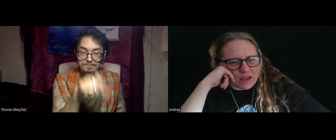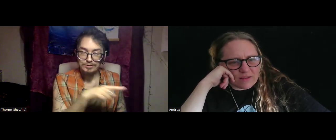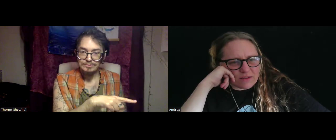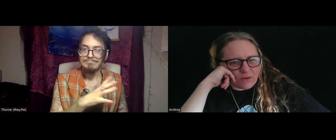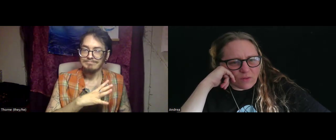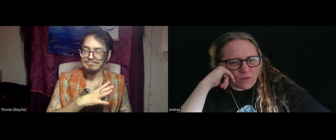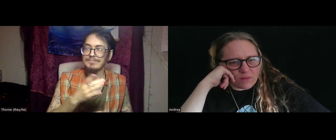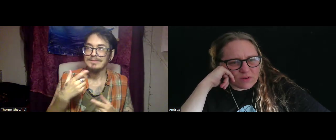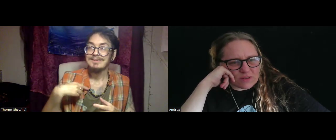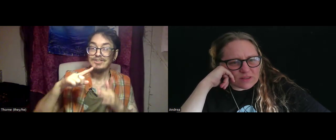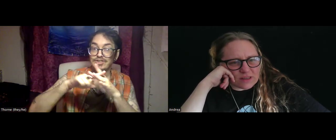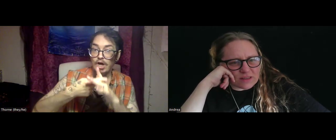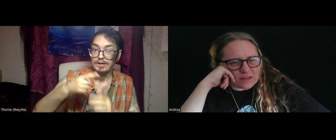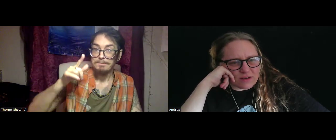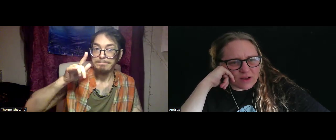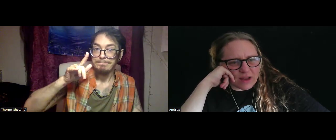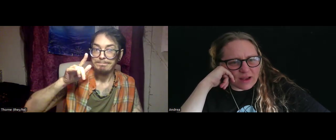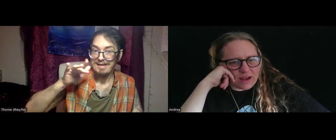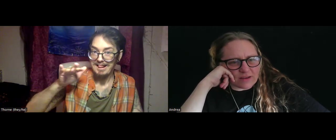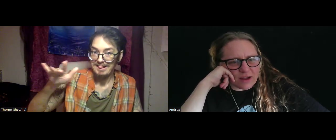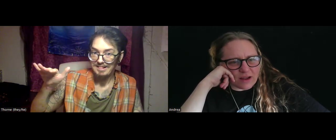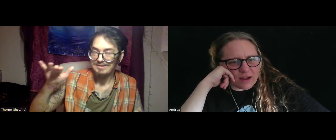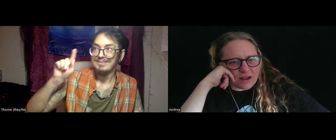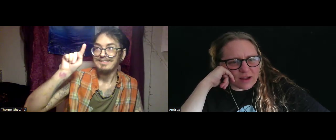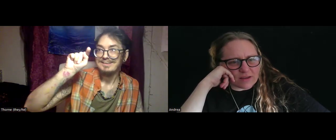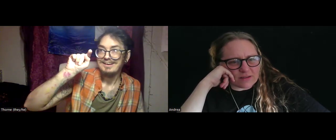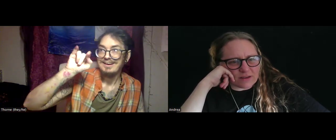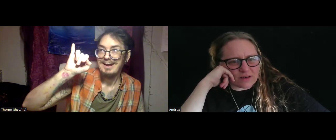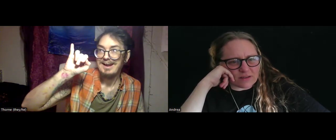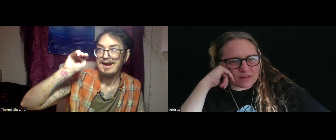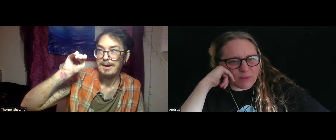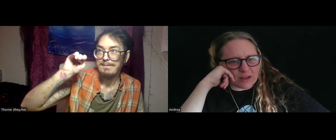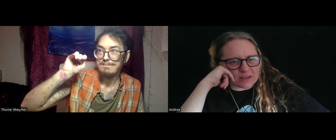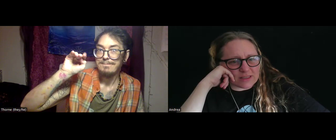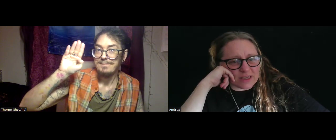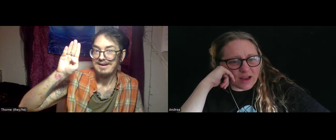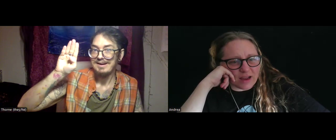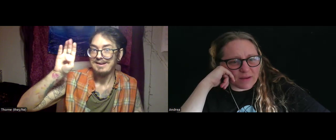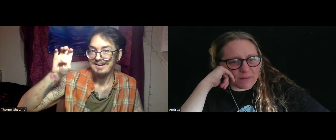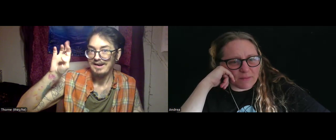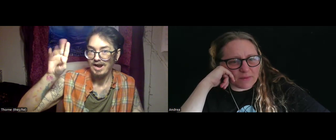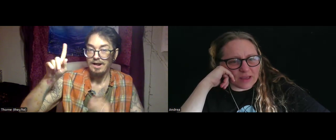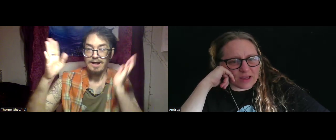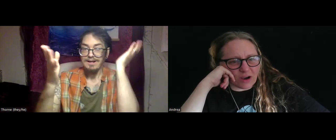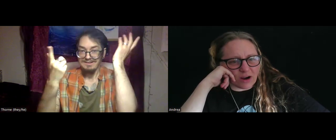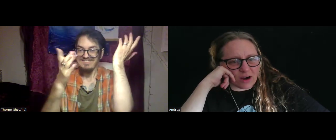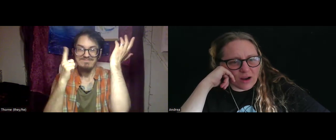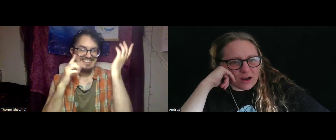And so one person says, okay, it starts spelling Timber.